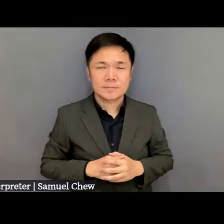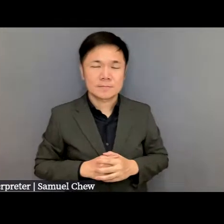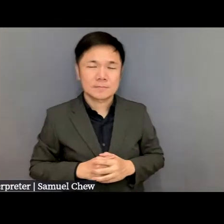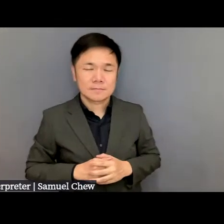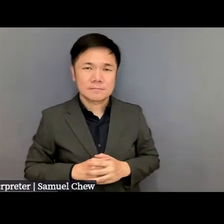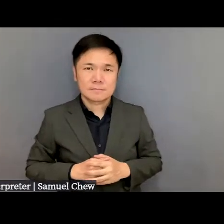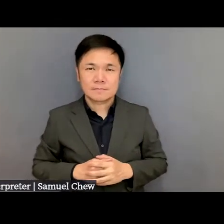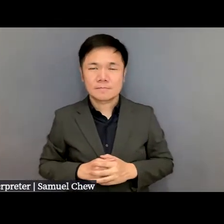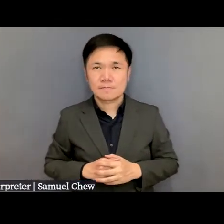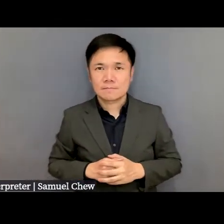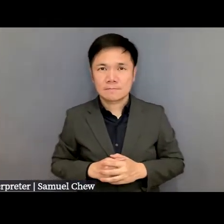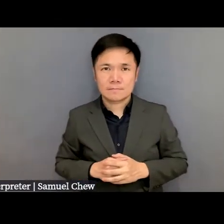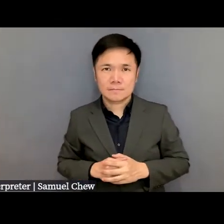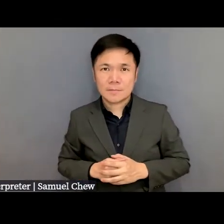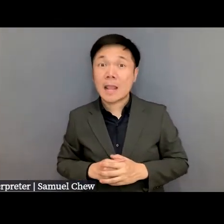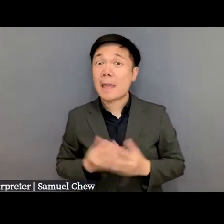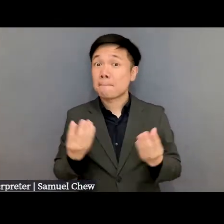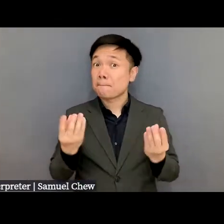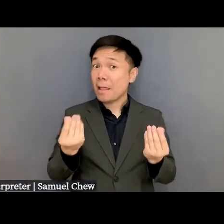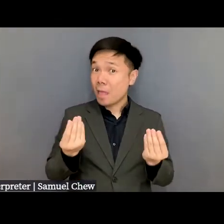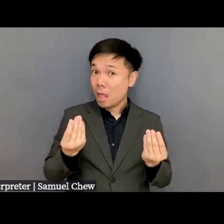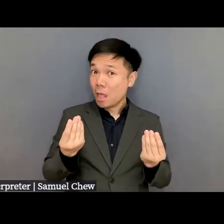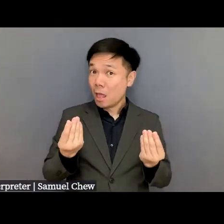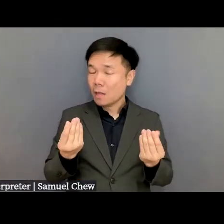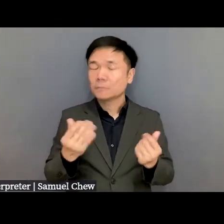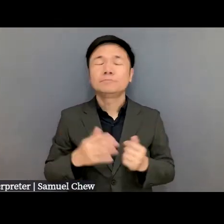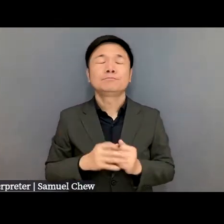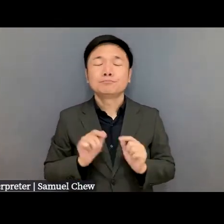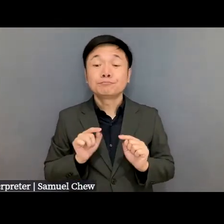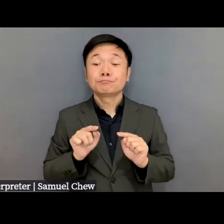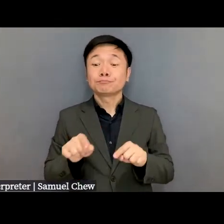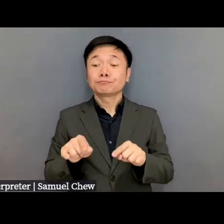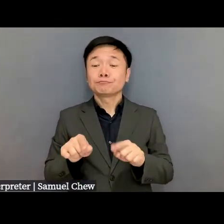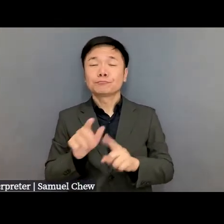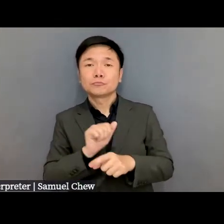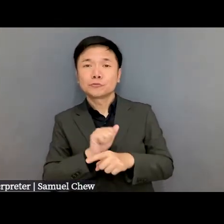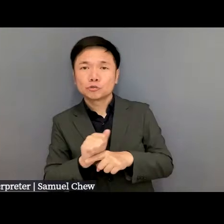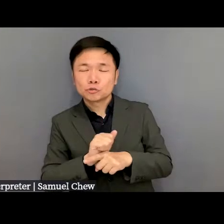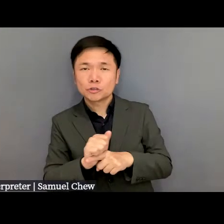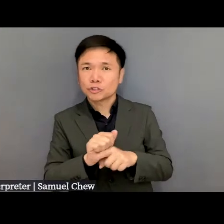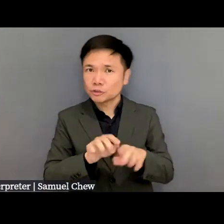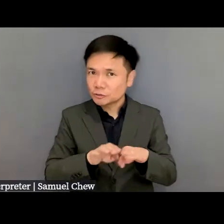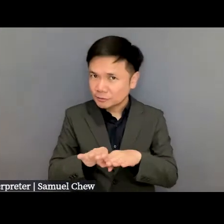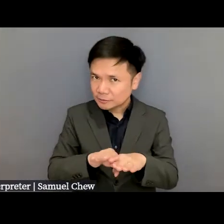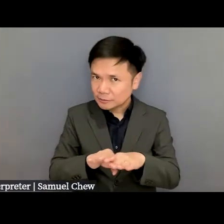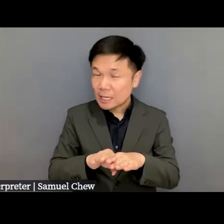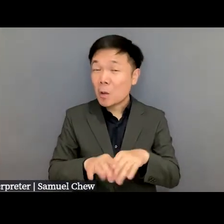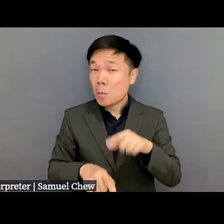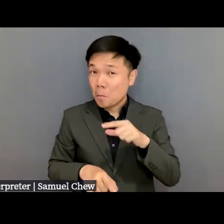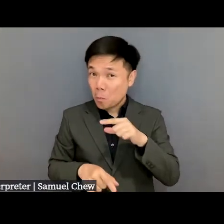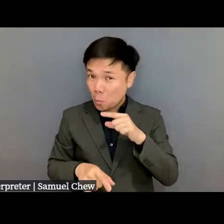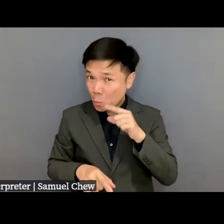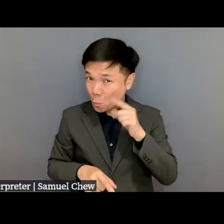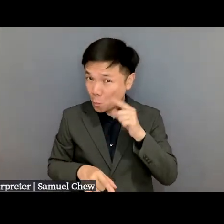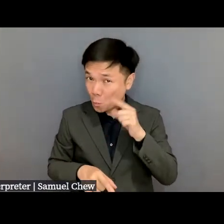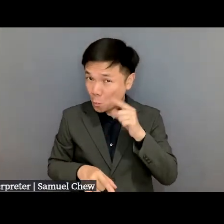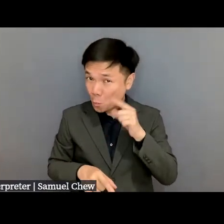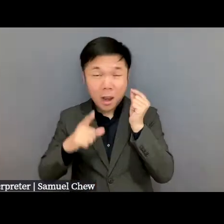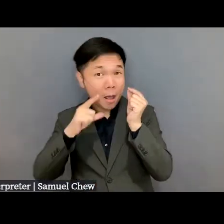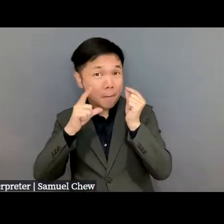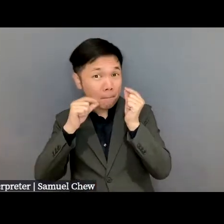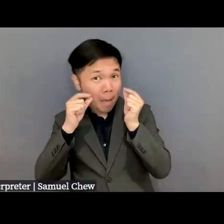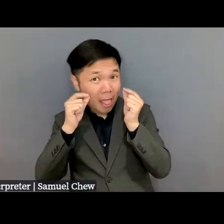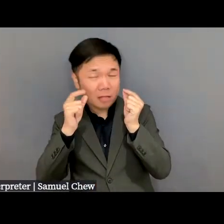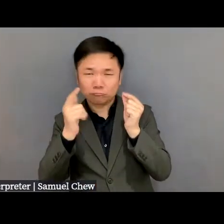the wage bill, when it comes to how much women are being paid, and you will